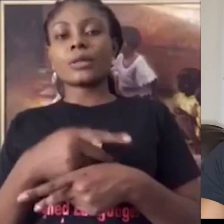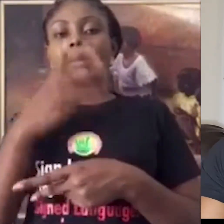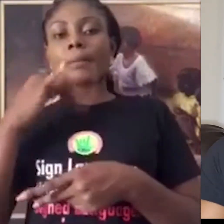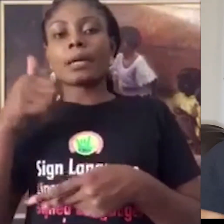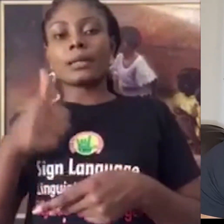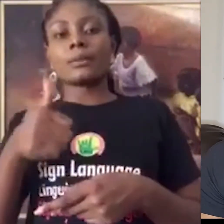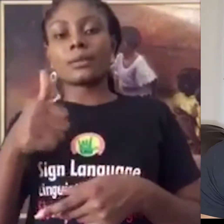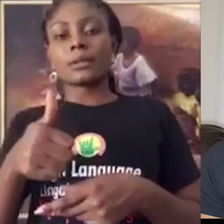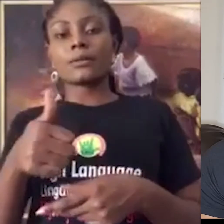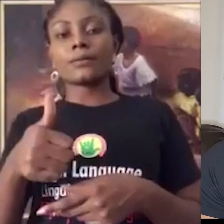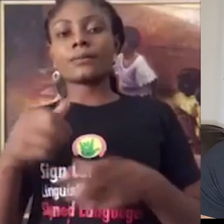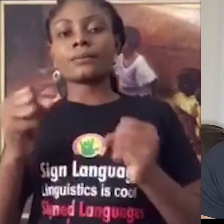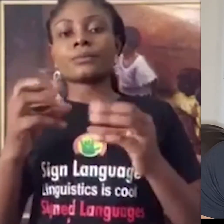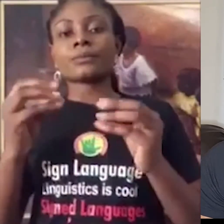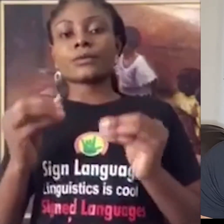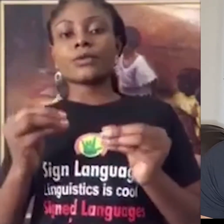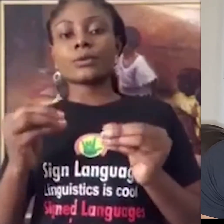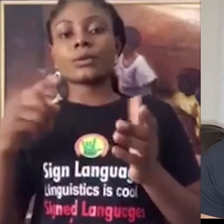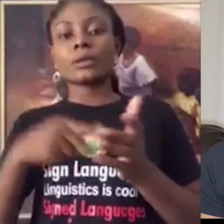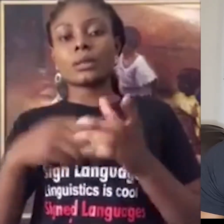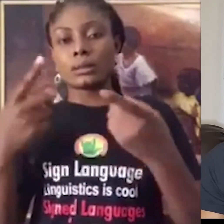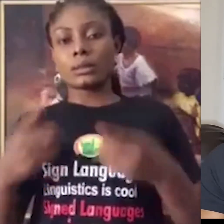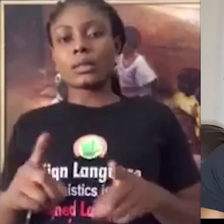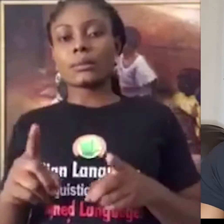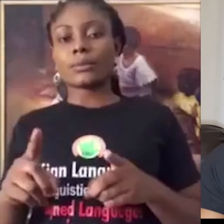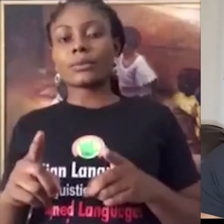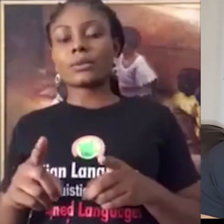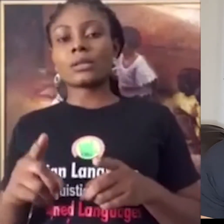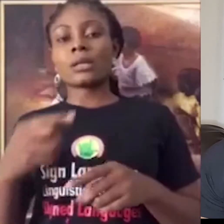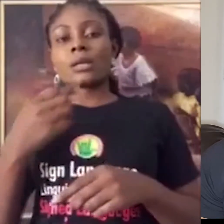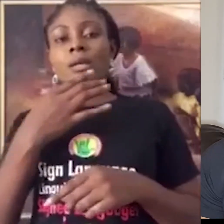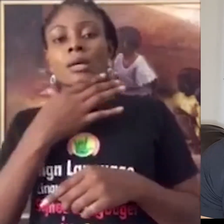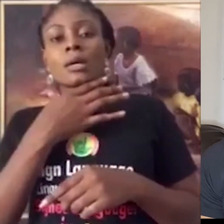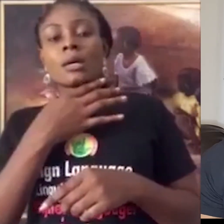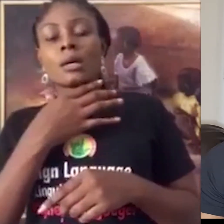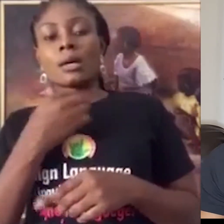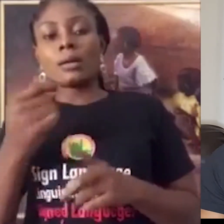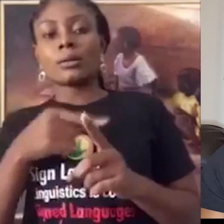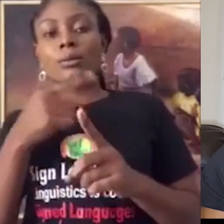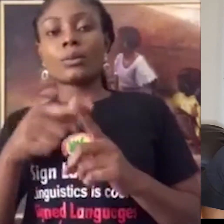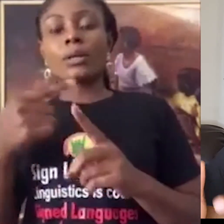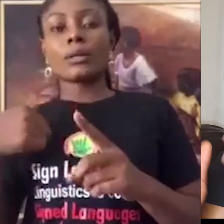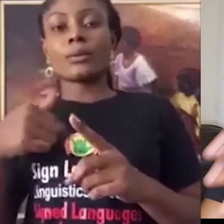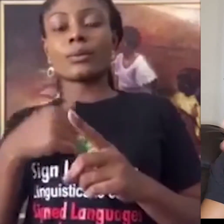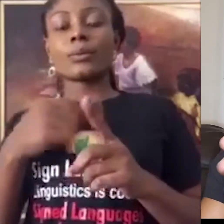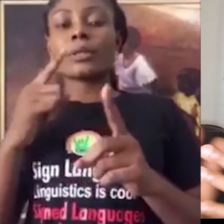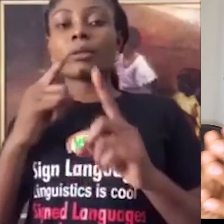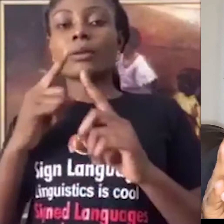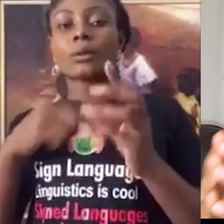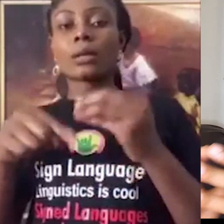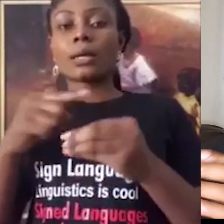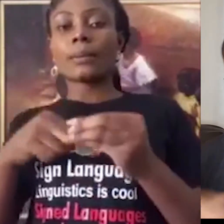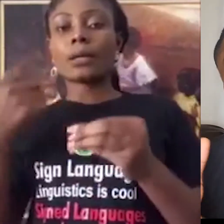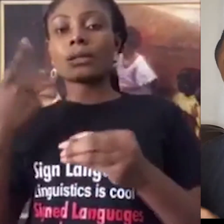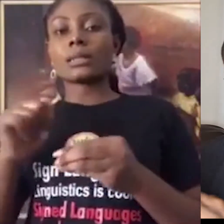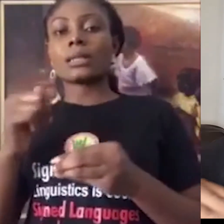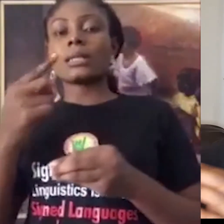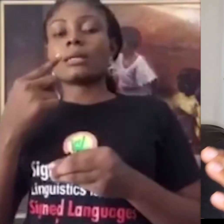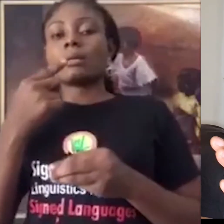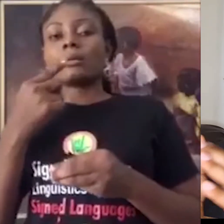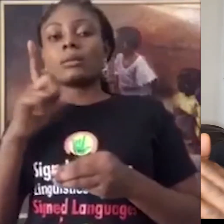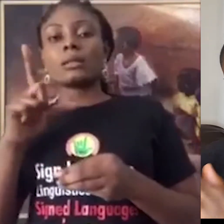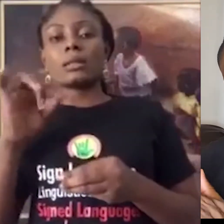by themselves. So this happens. And when we talk about the